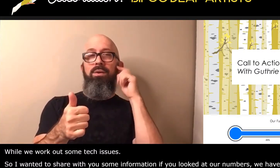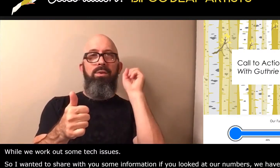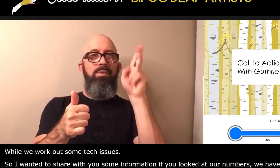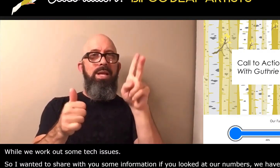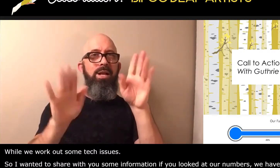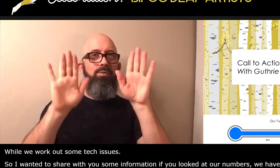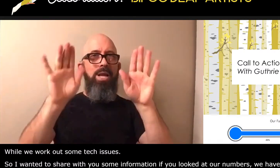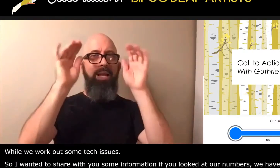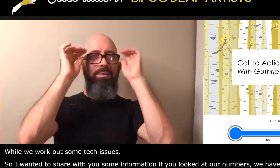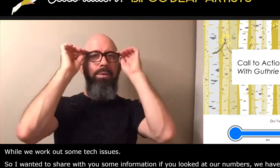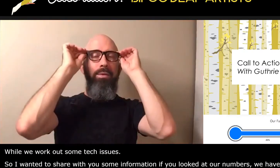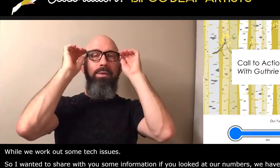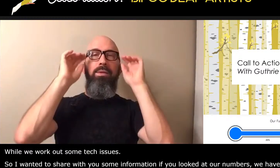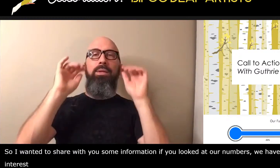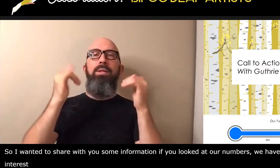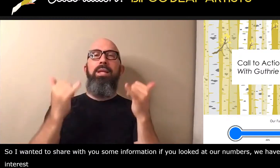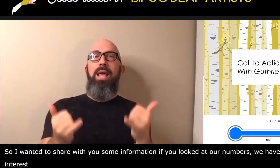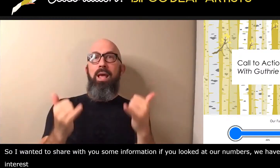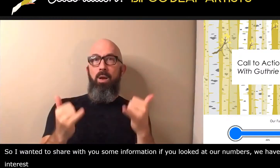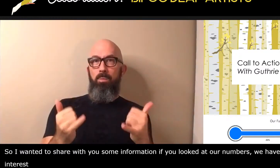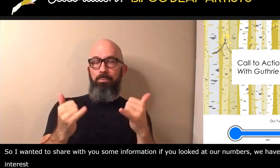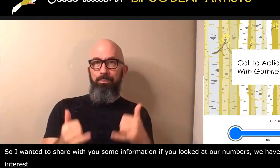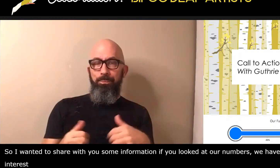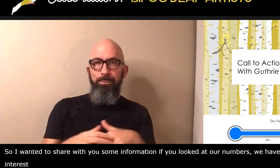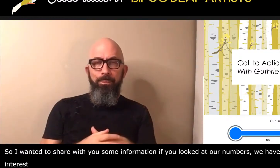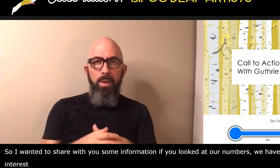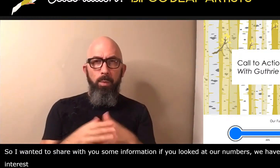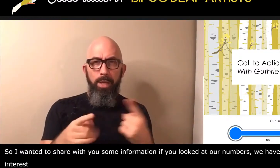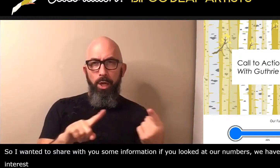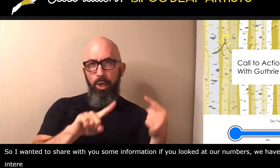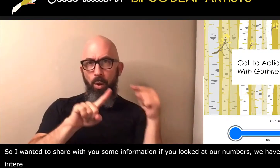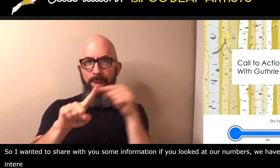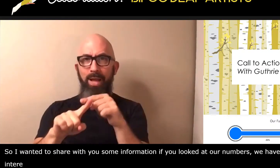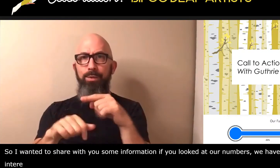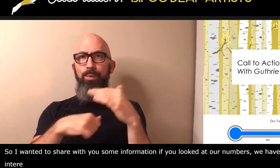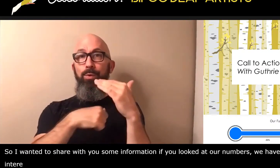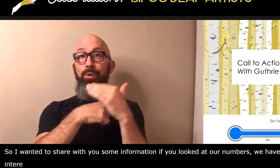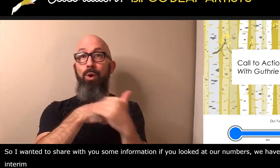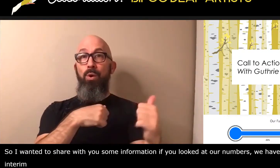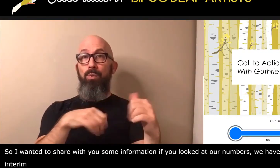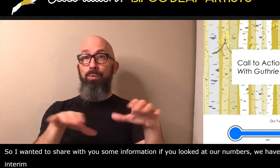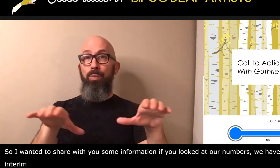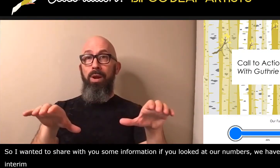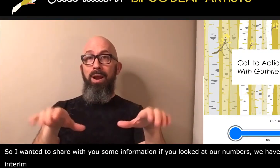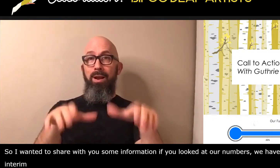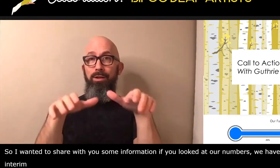and 600. Okay, we got sound back on, great. So now